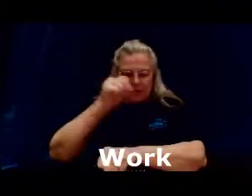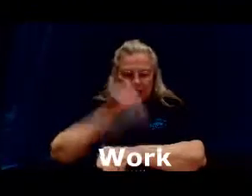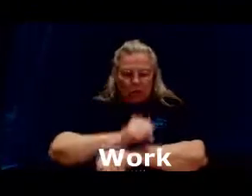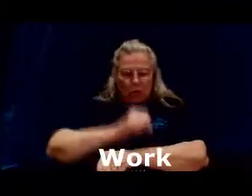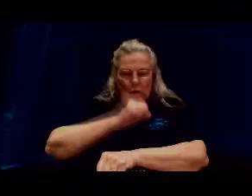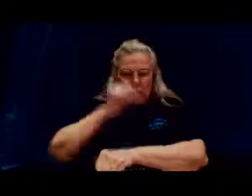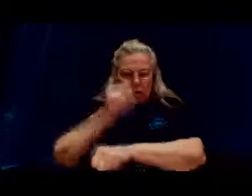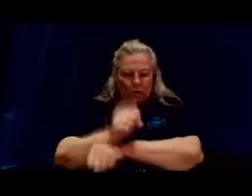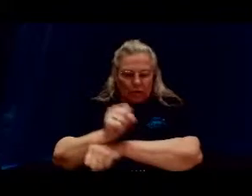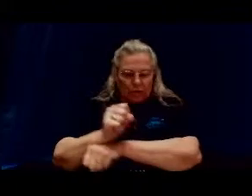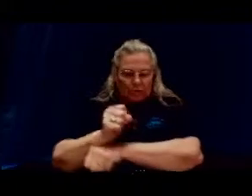fist. Works.